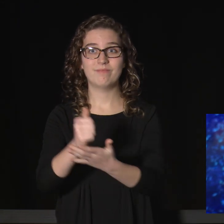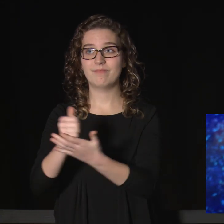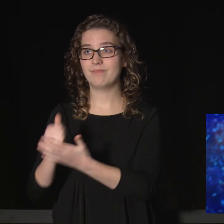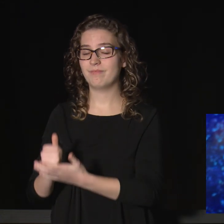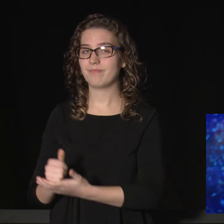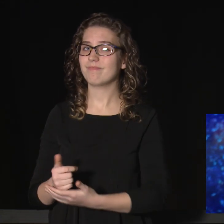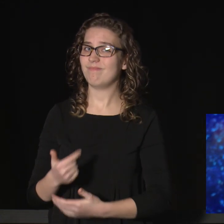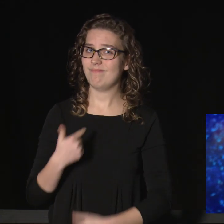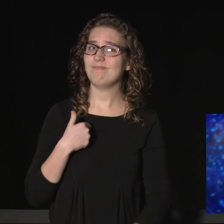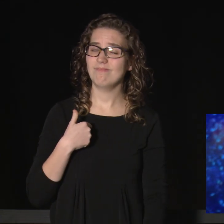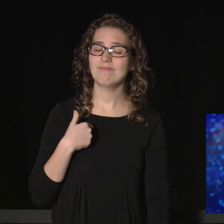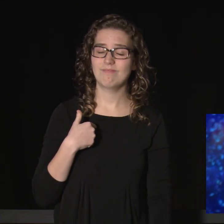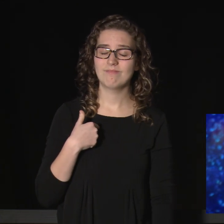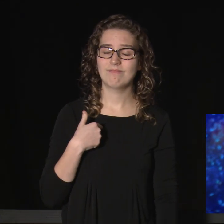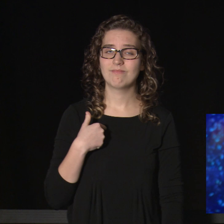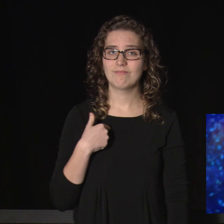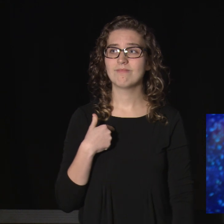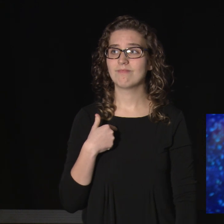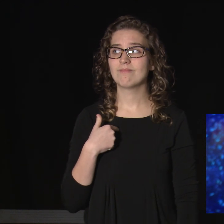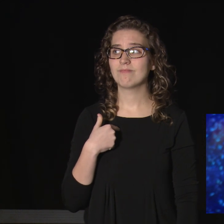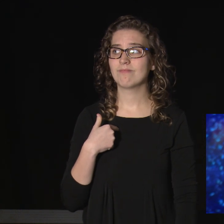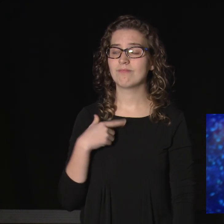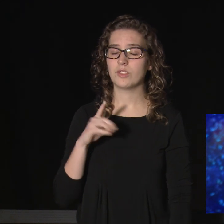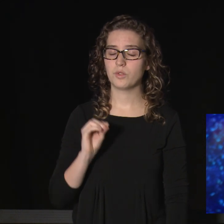Oh, I do. I do.